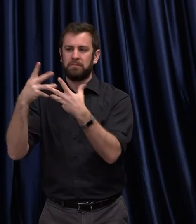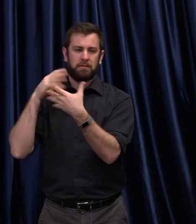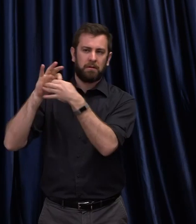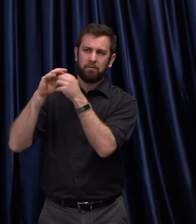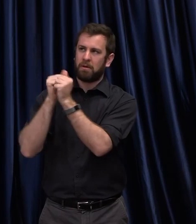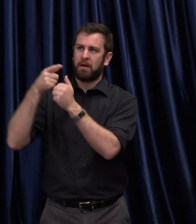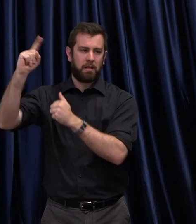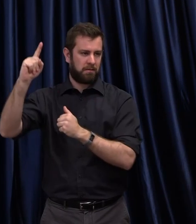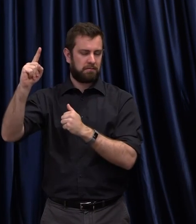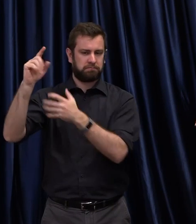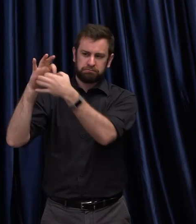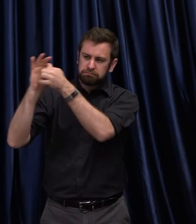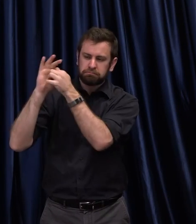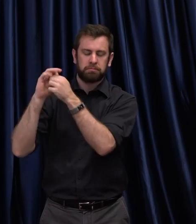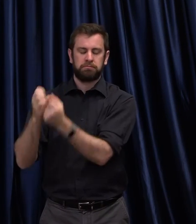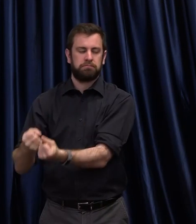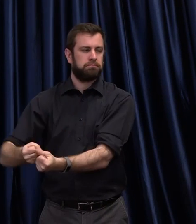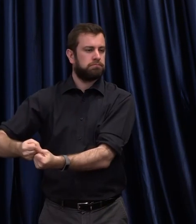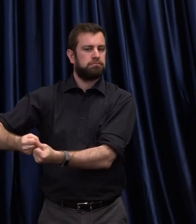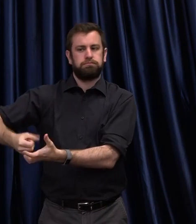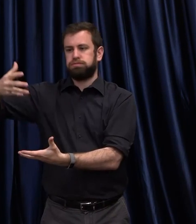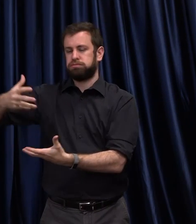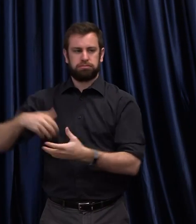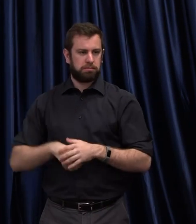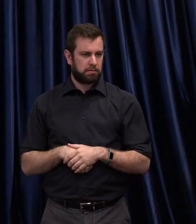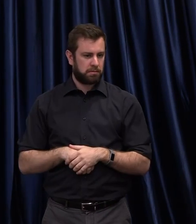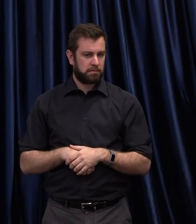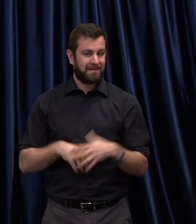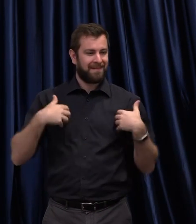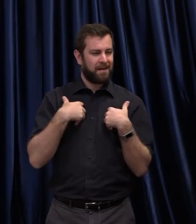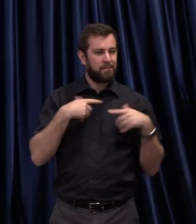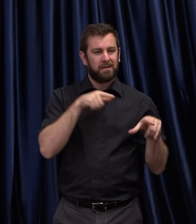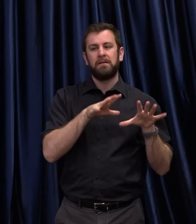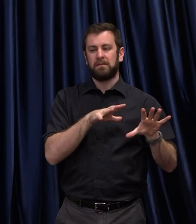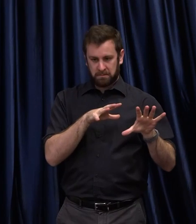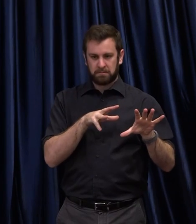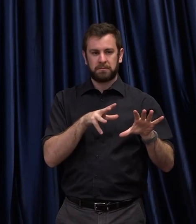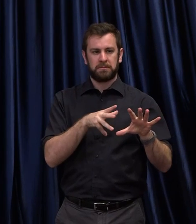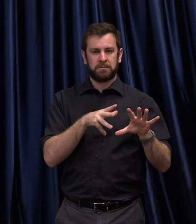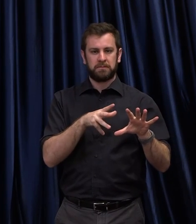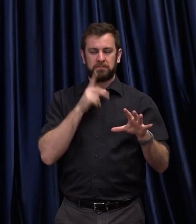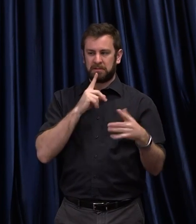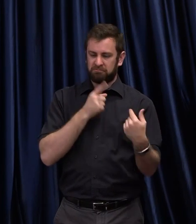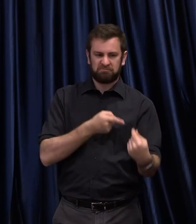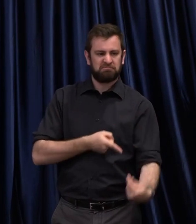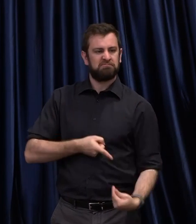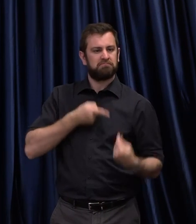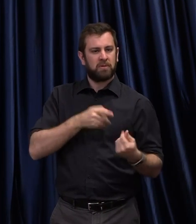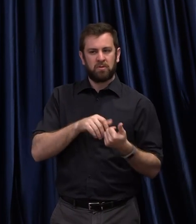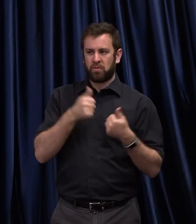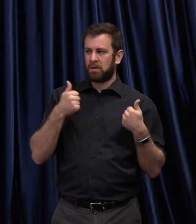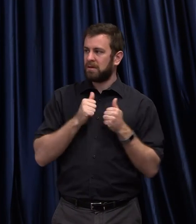Jal. The animal side is in a struggle in this world with other